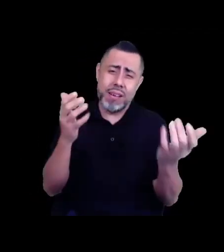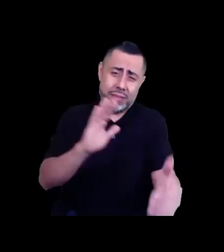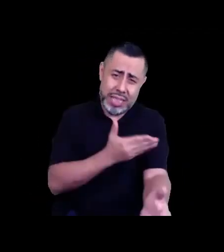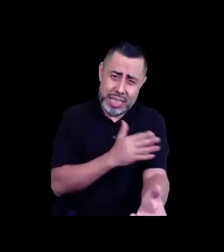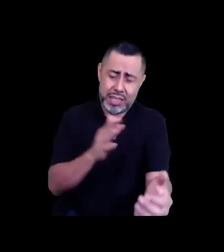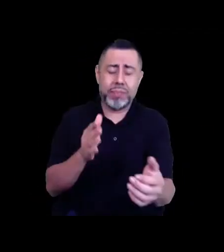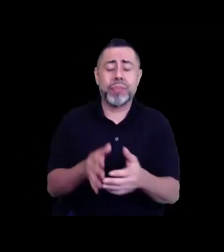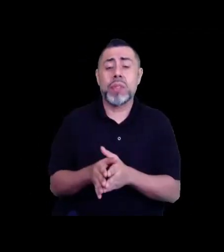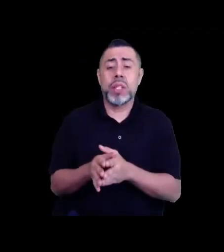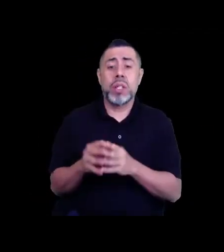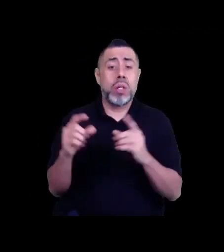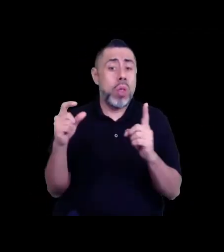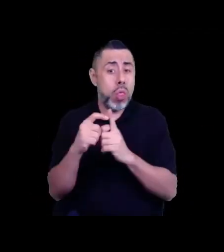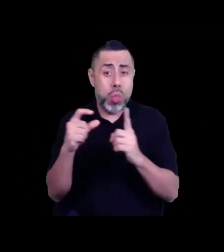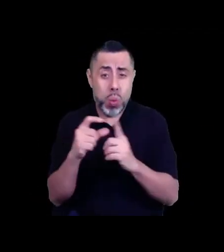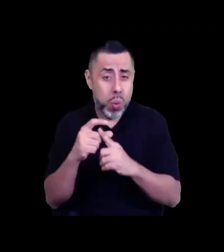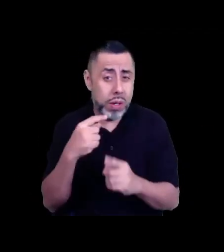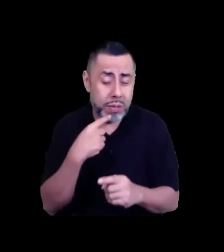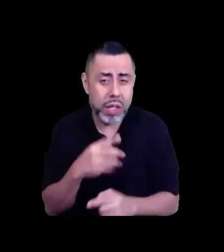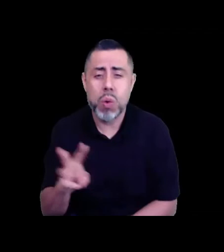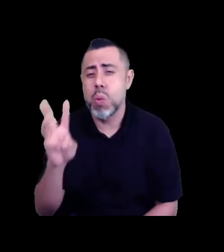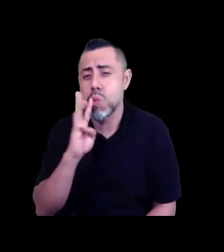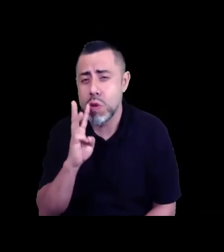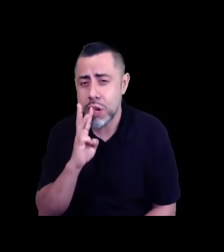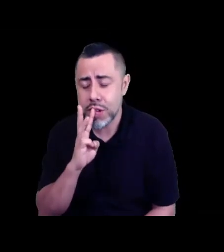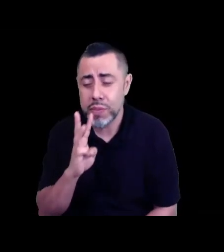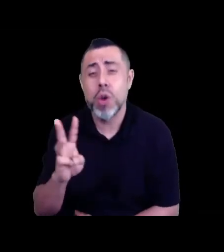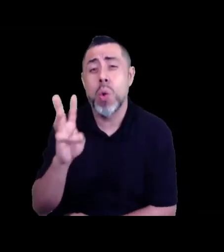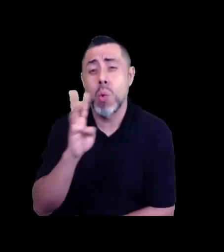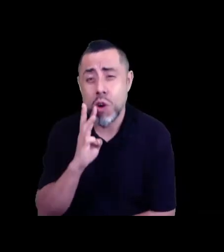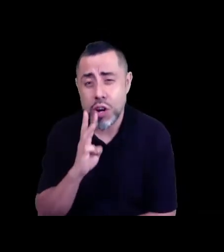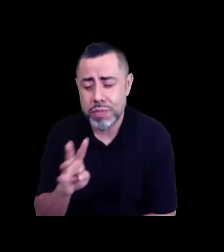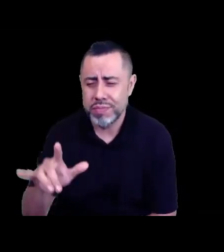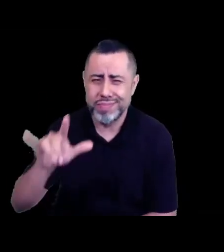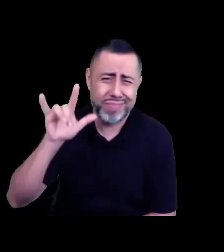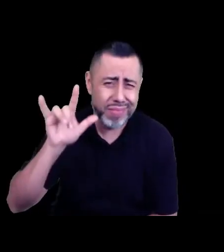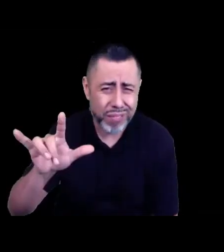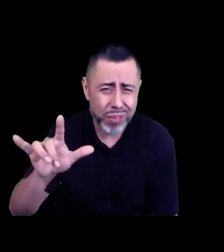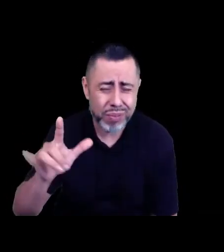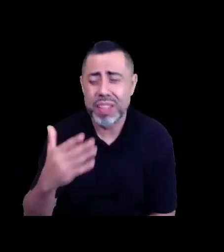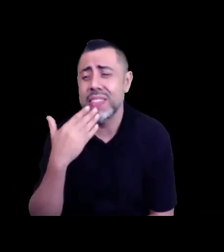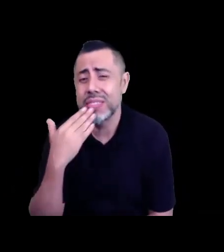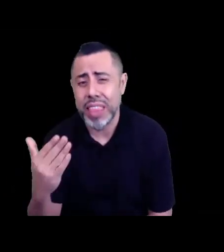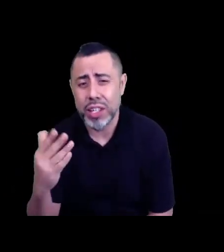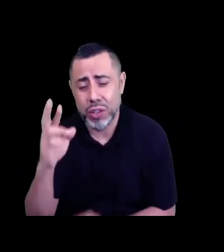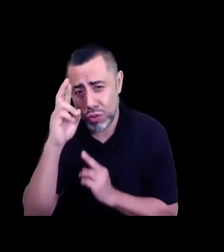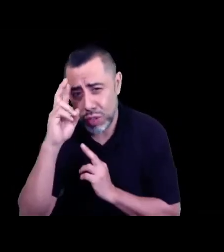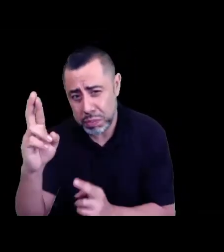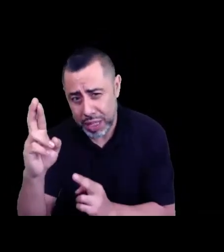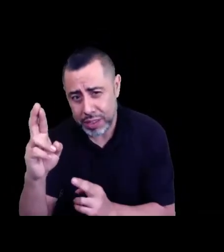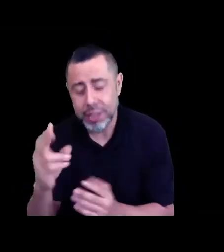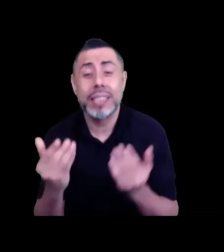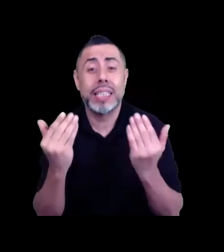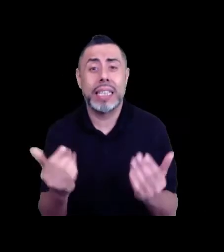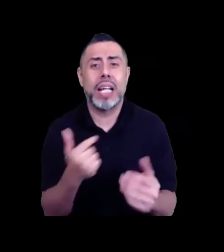And the words are water, water, we love you, we thank you, and we respect you. And I'm gonna sing that song now.